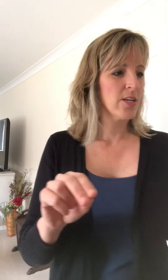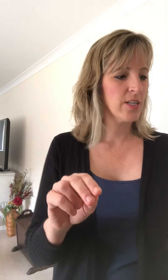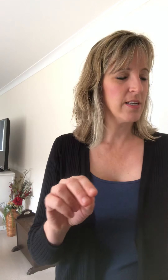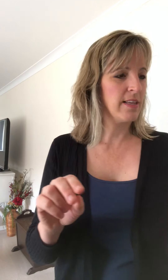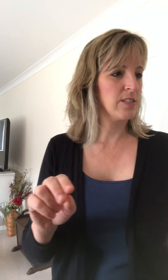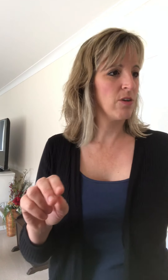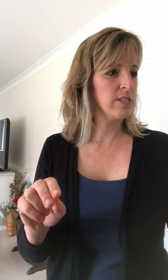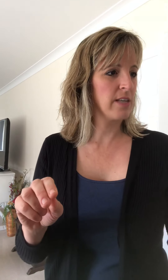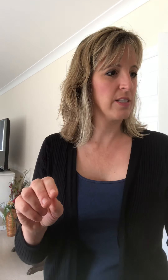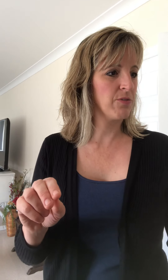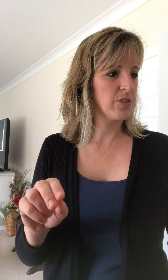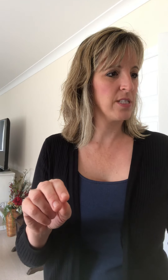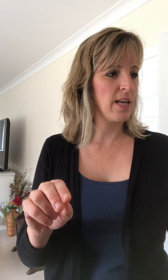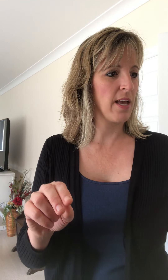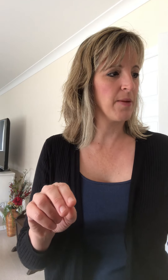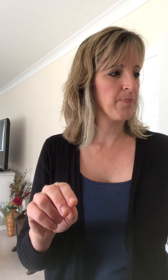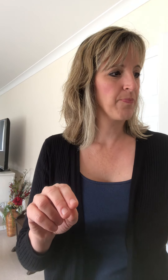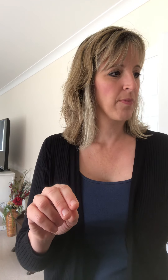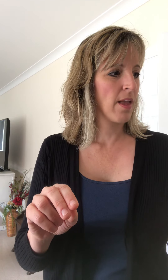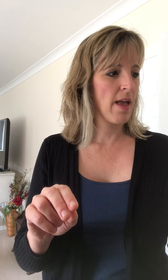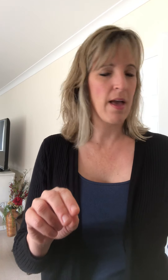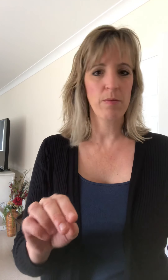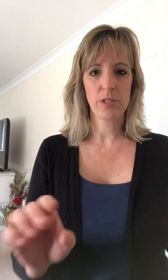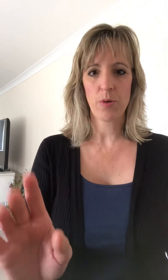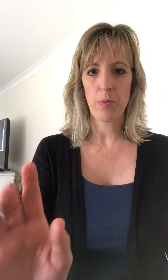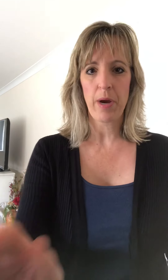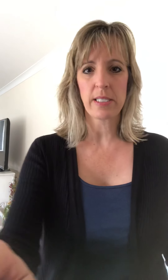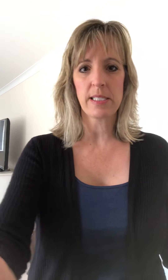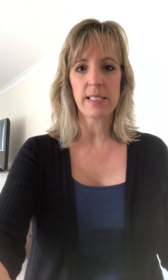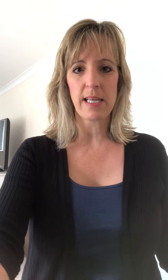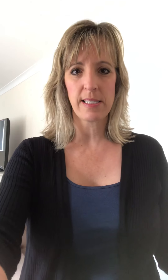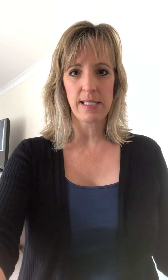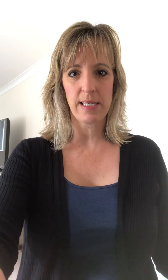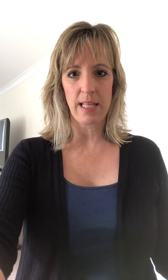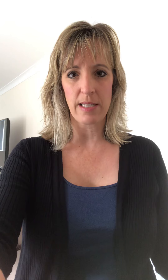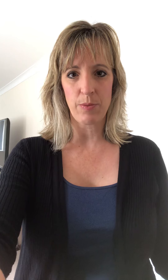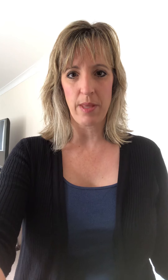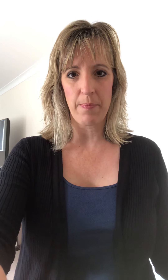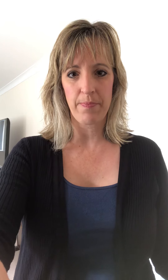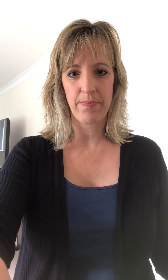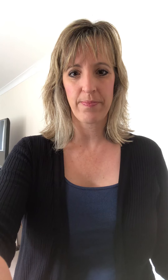good. That's all the signs for today. And so we'll practice the sentences in class with them.